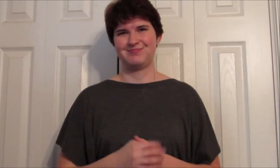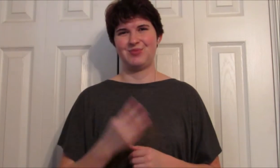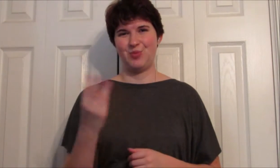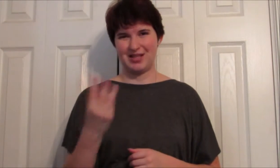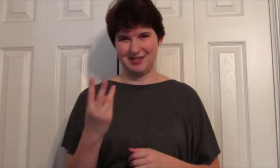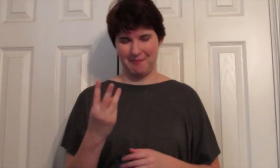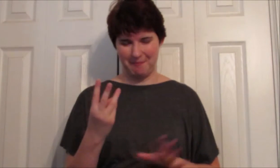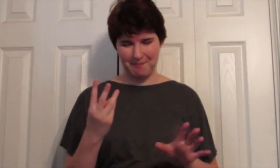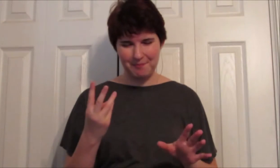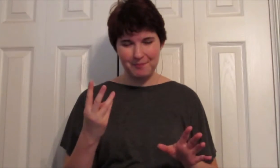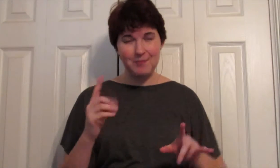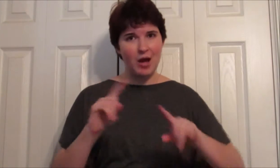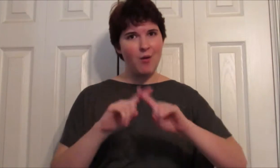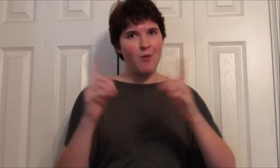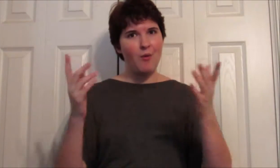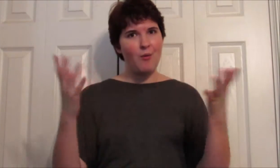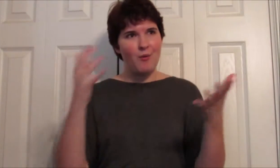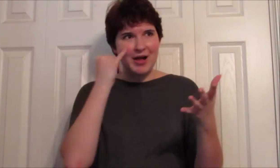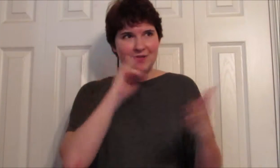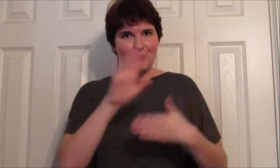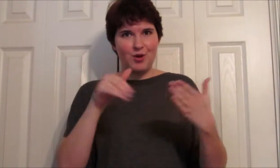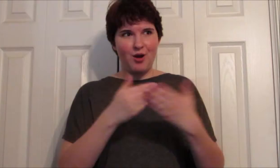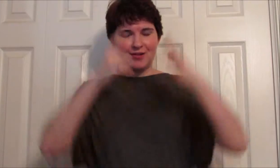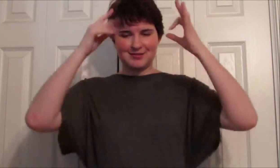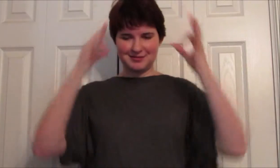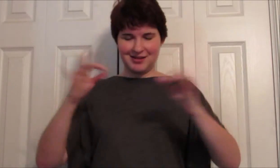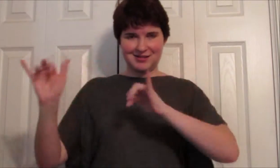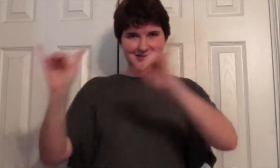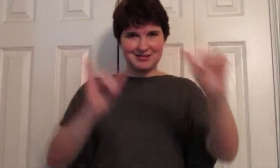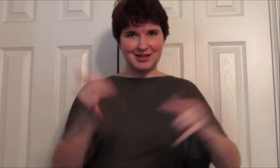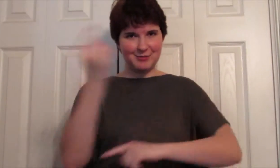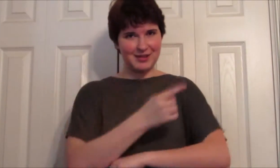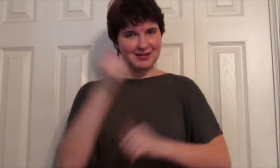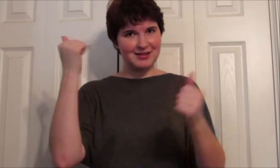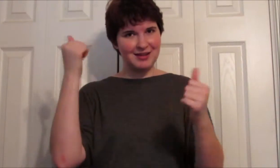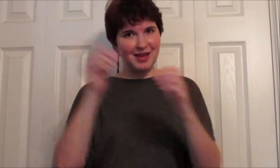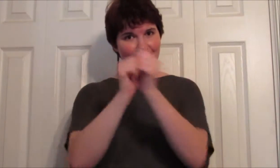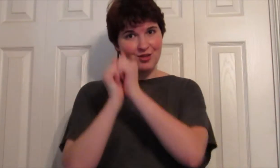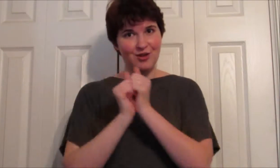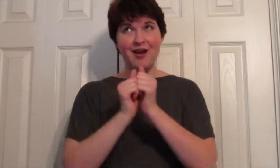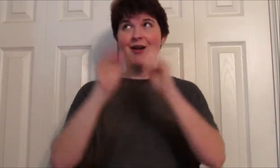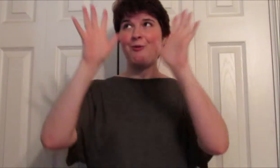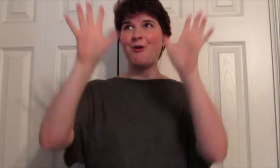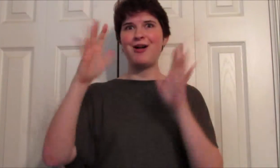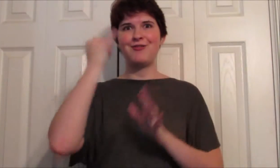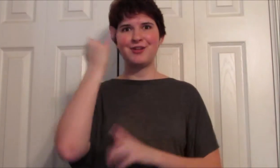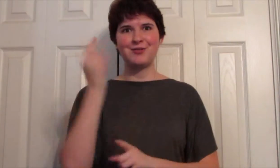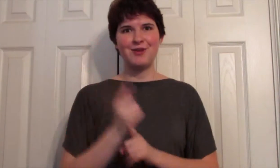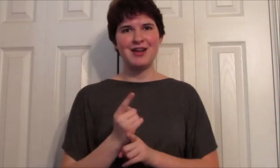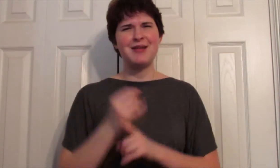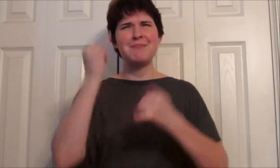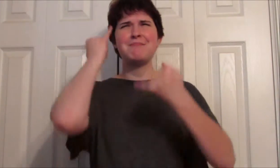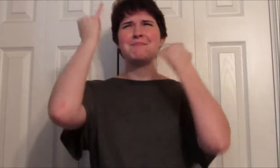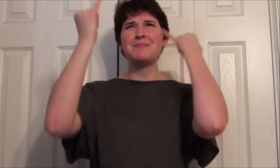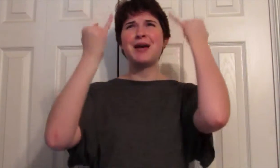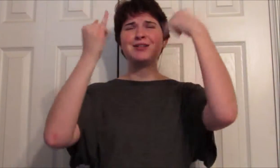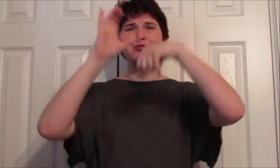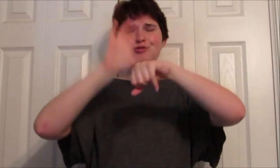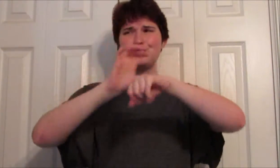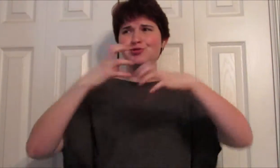But what if we all did that together? Now, how's that for an idea? Imagine church-wide, entire families